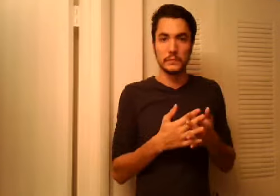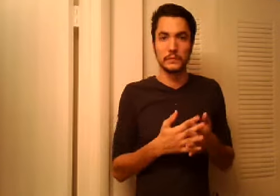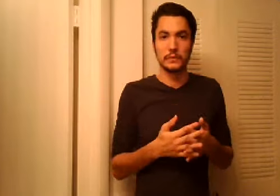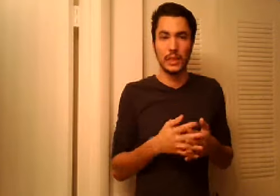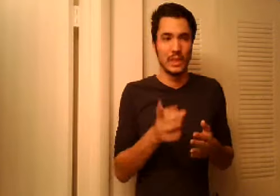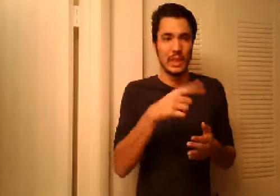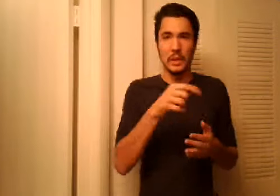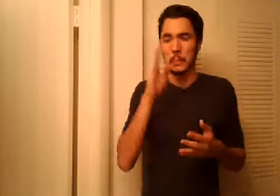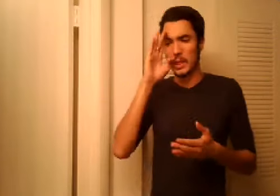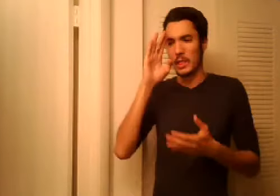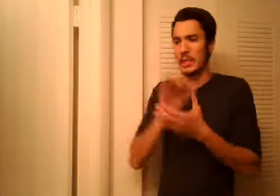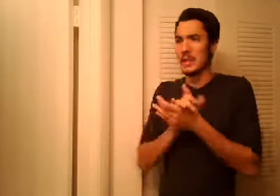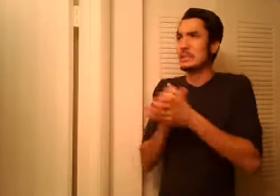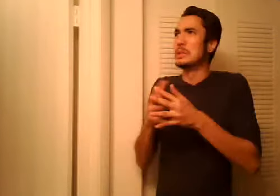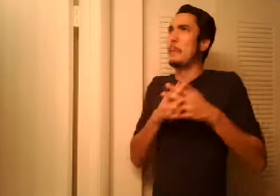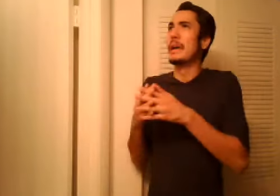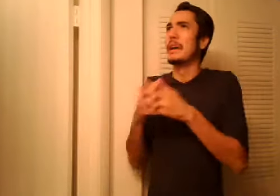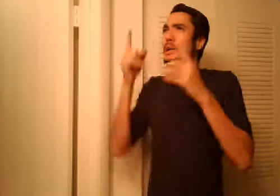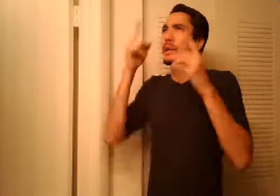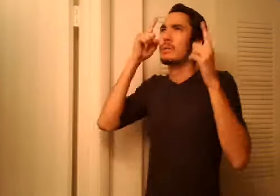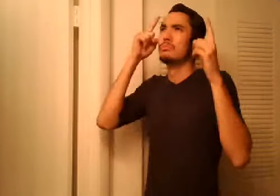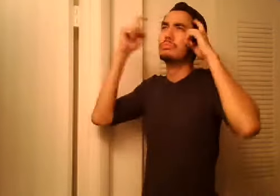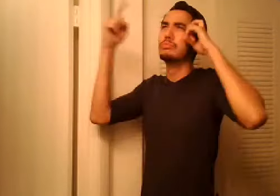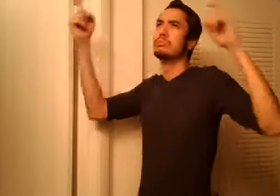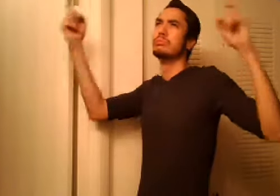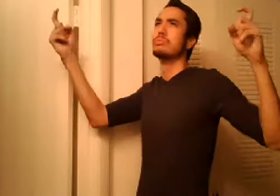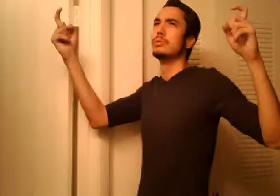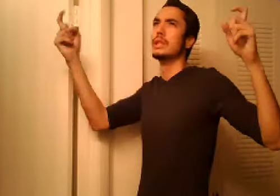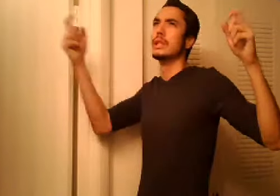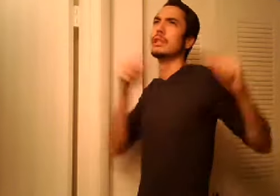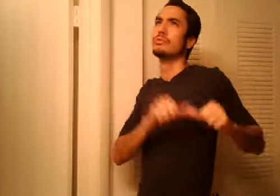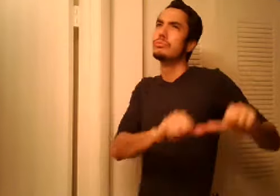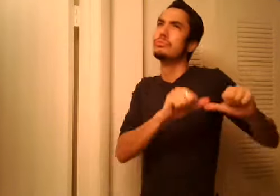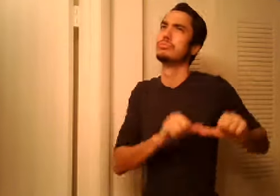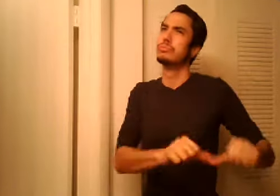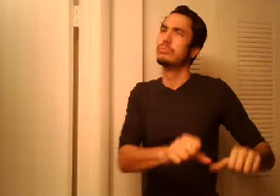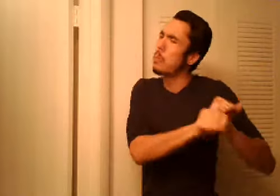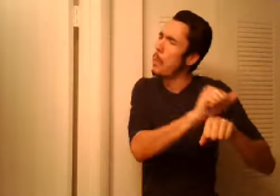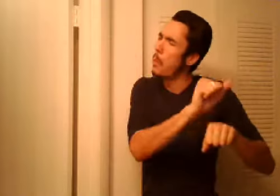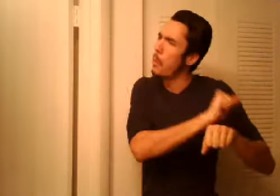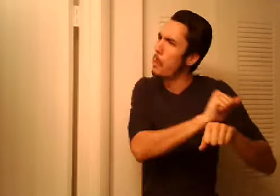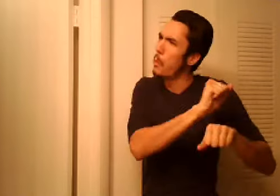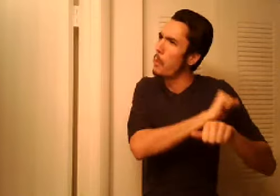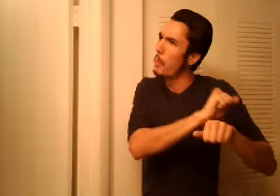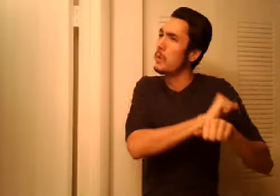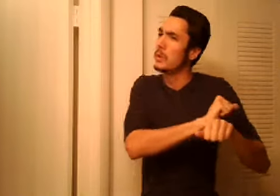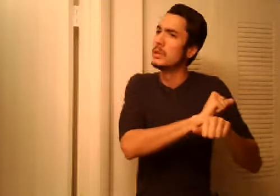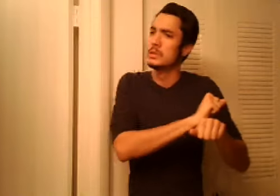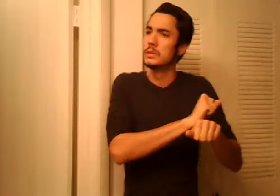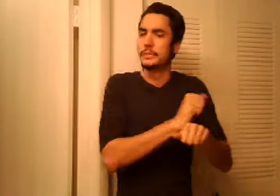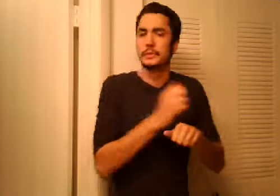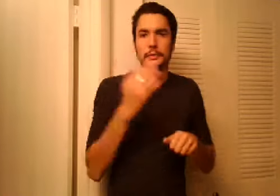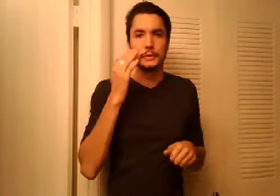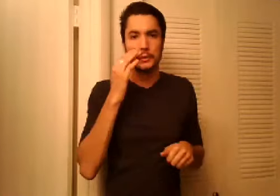dream, the possibilities and the potentialities of continued hard work, classical Marxists would look at this and say, false consciousness. Right?